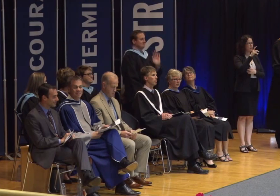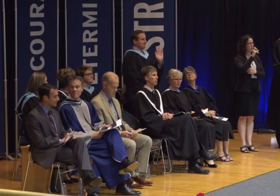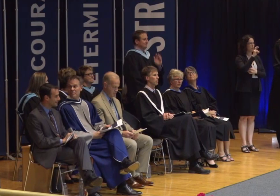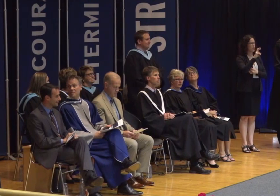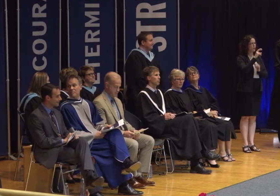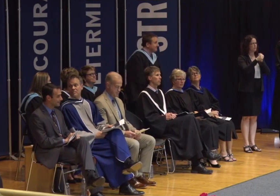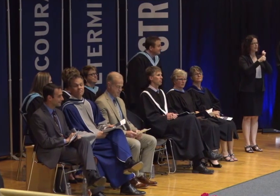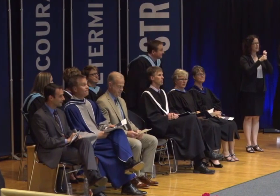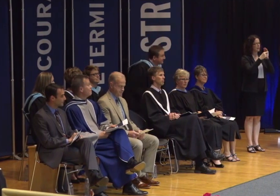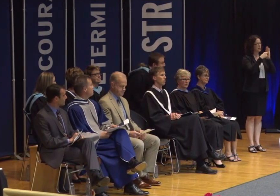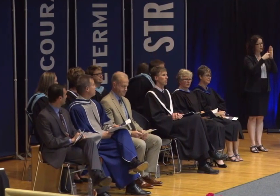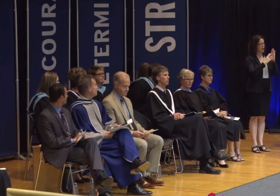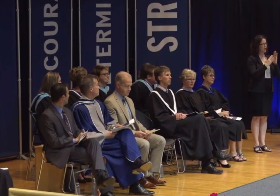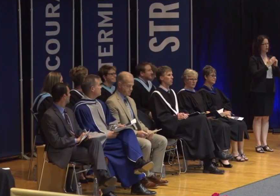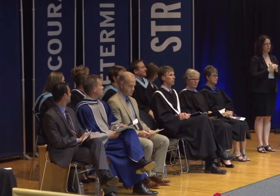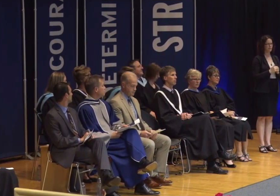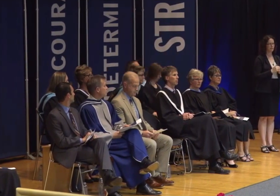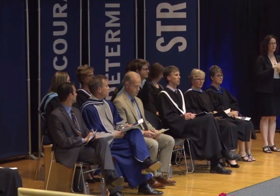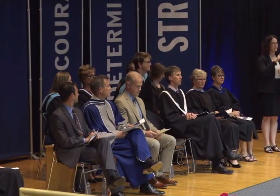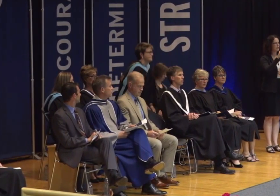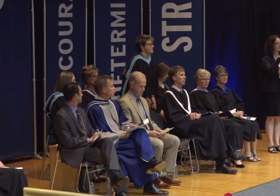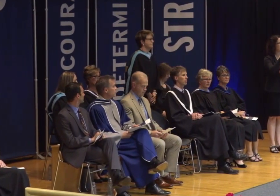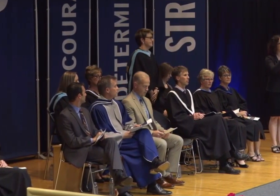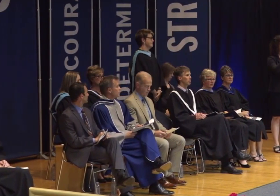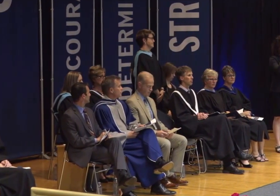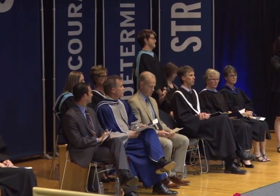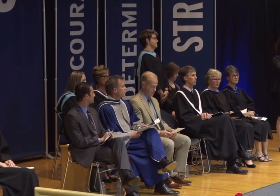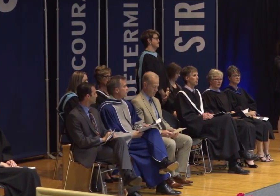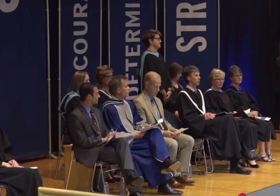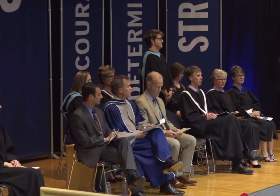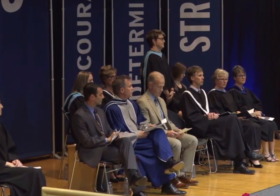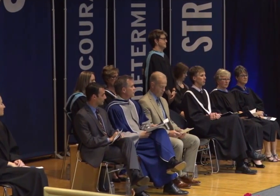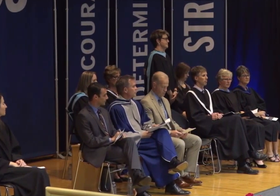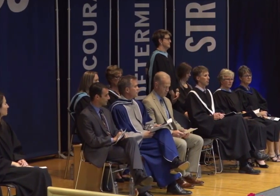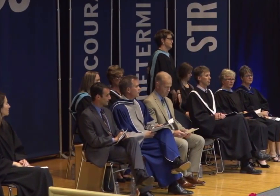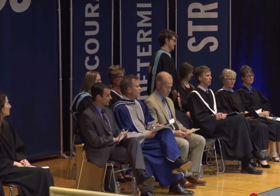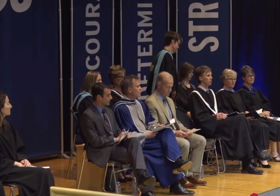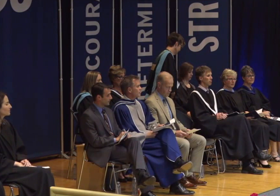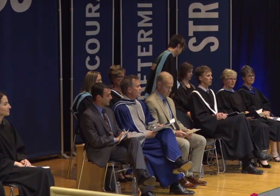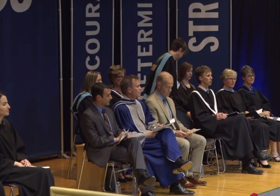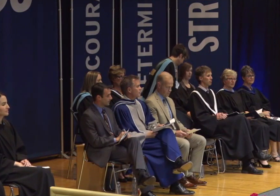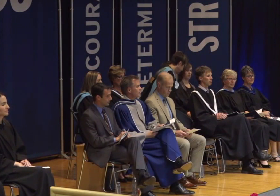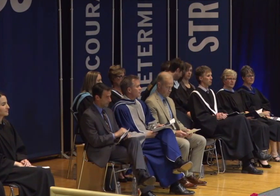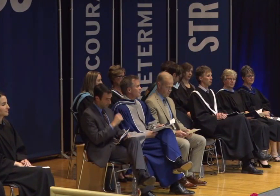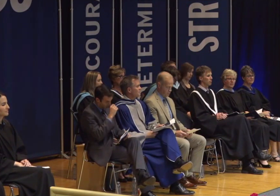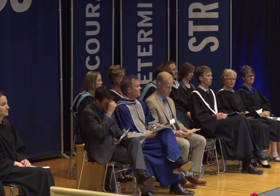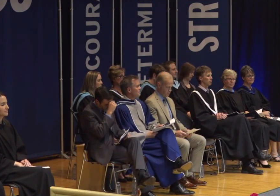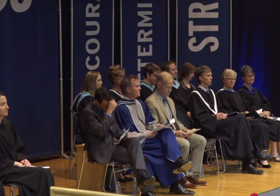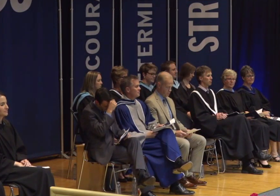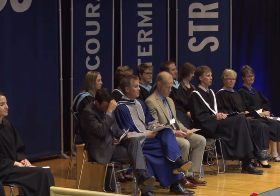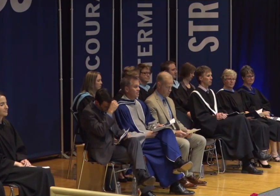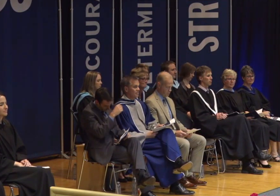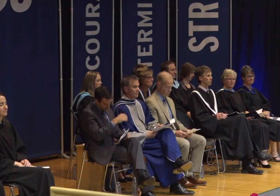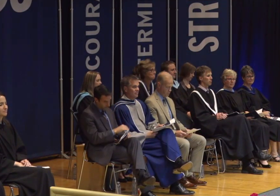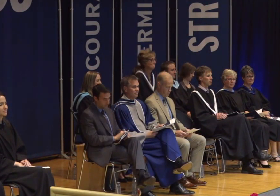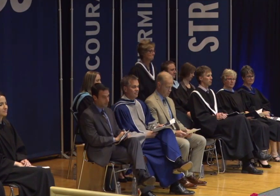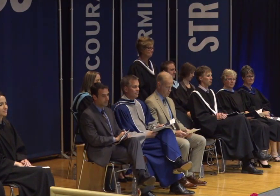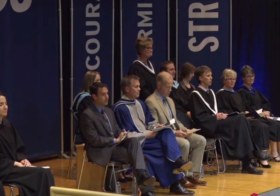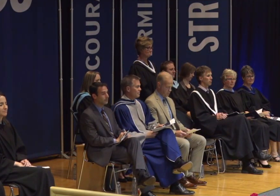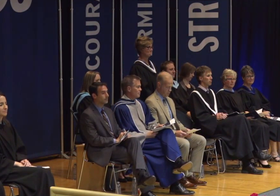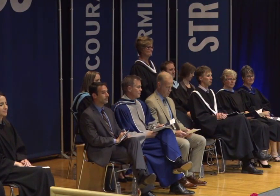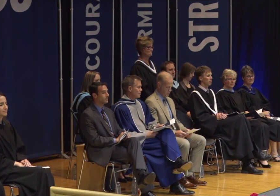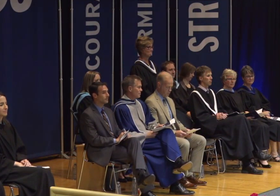Registrar. Don Huskins Townsend, Manager, Student Services. Christine